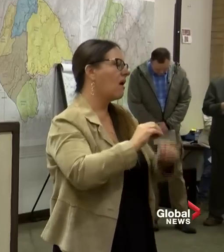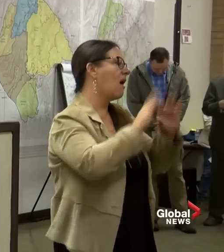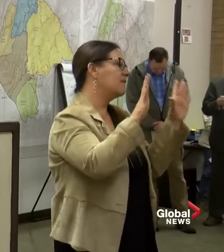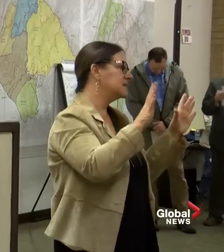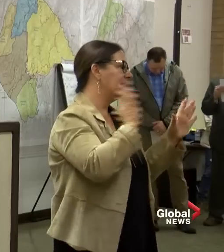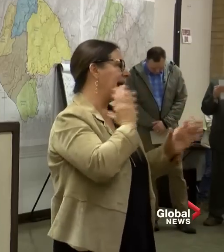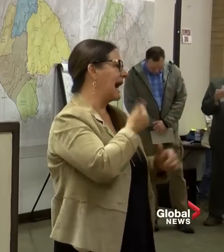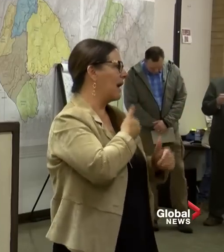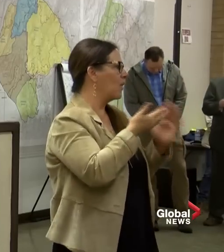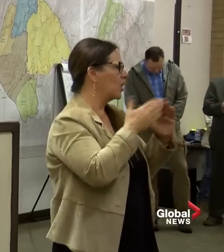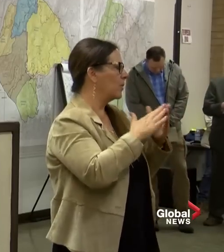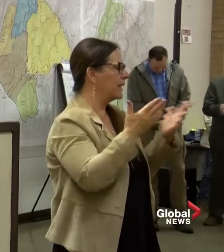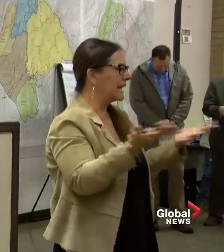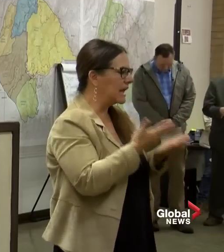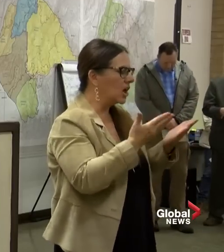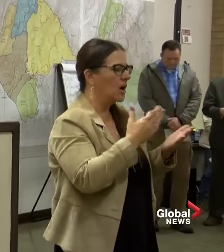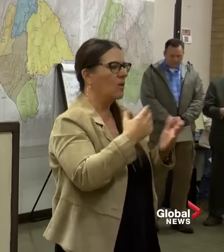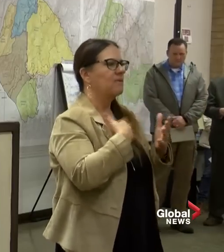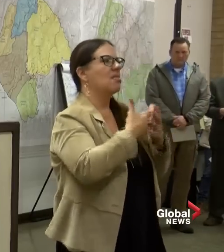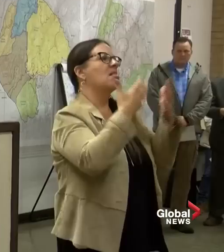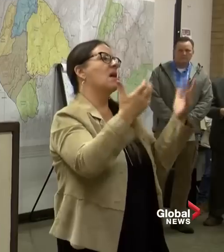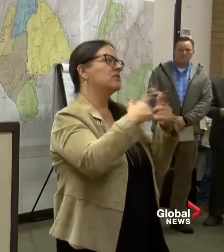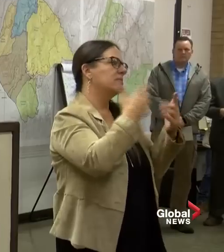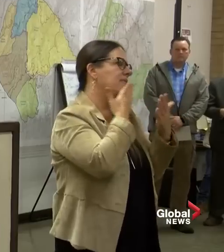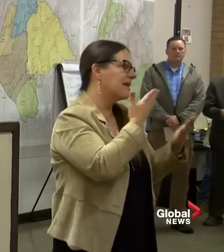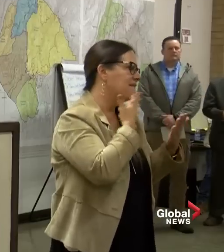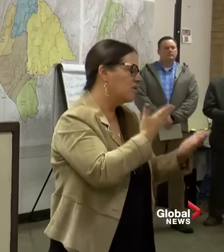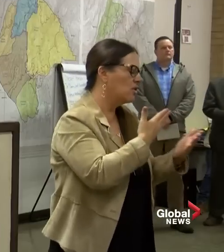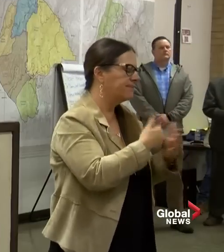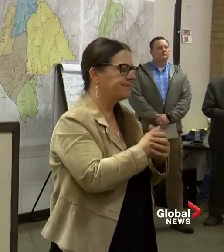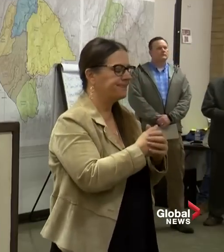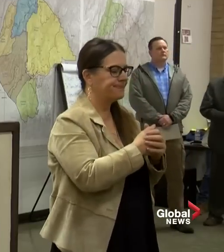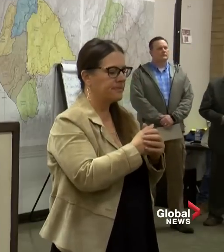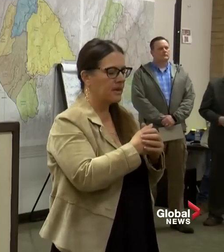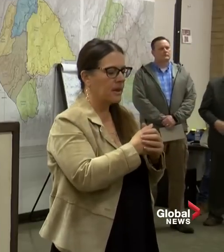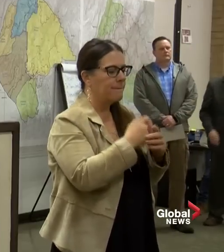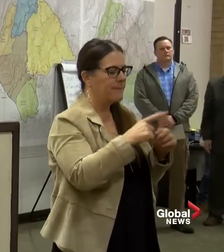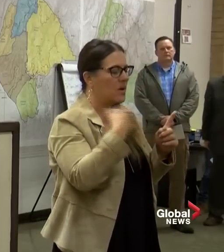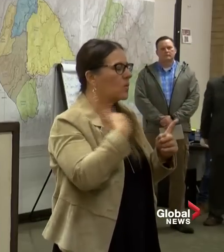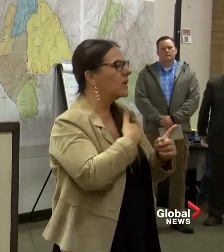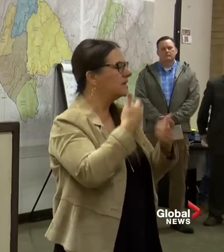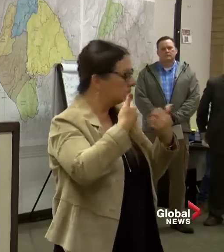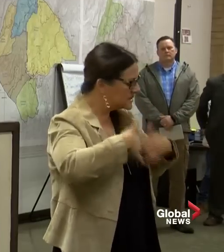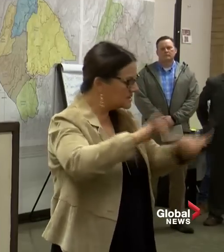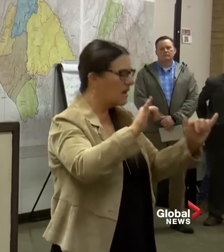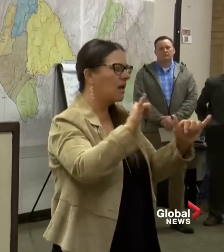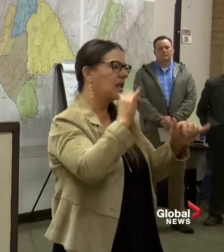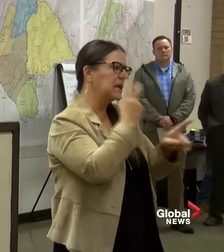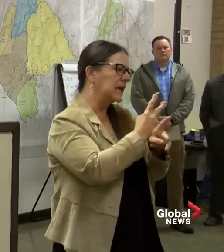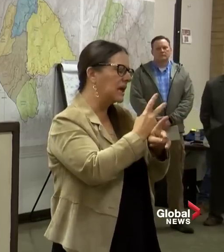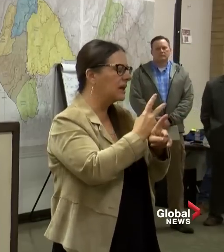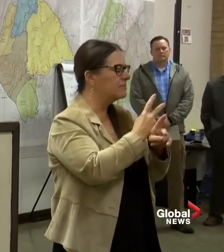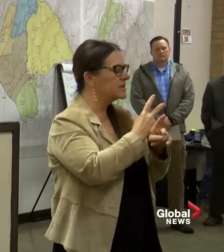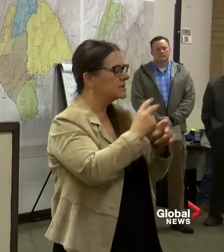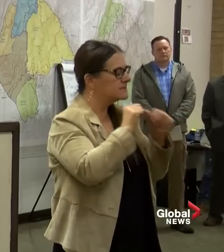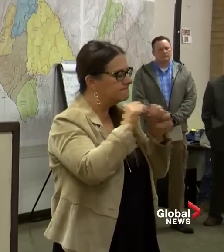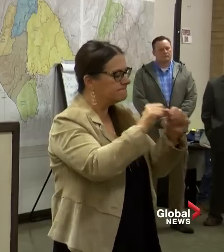to be thankful for, and I appreciate that. That said, however, we still will be pushing forward. We will still